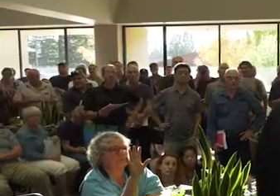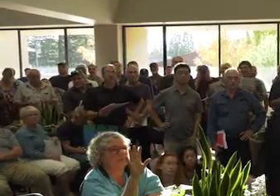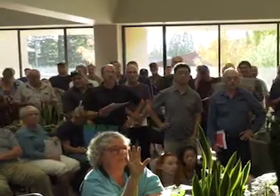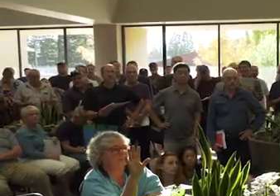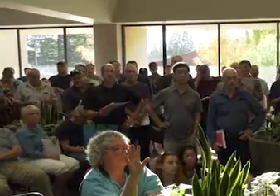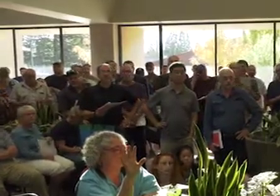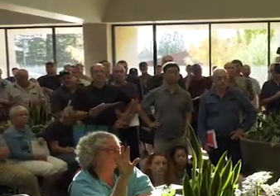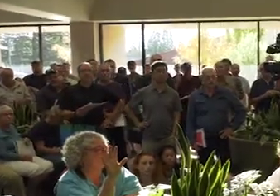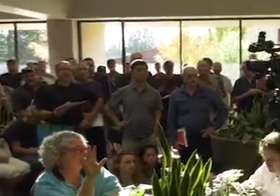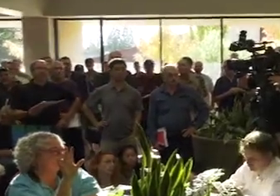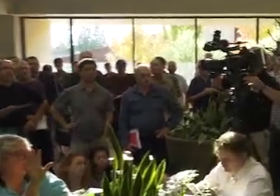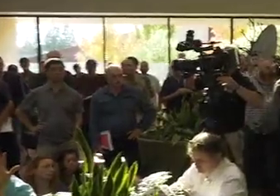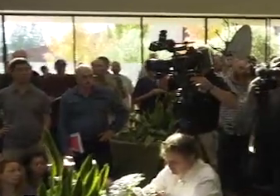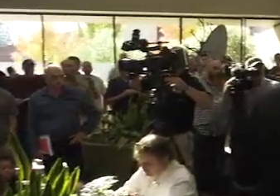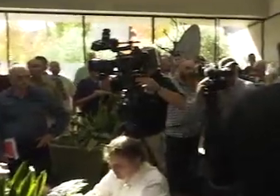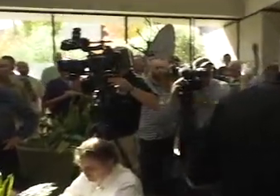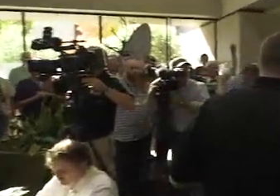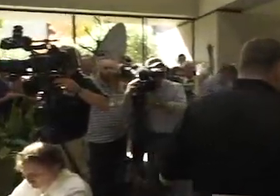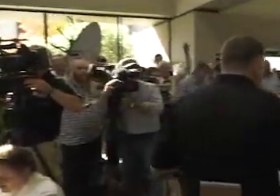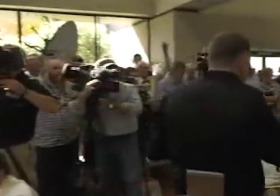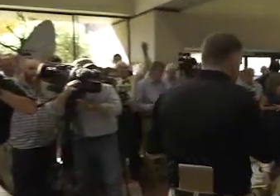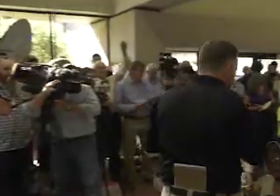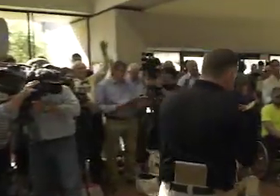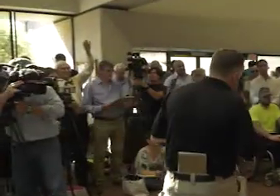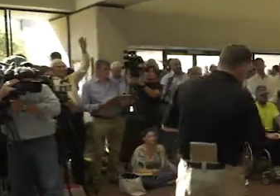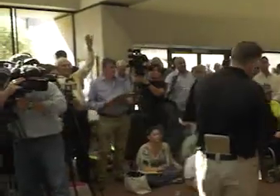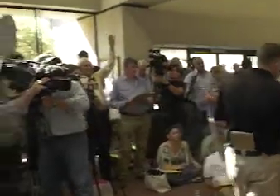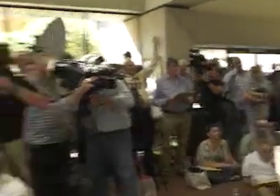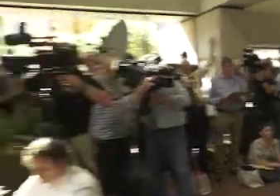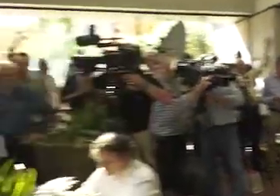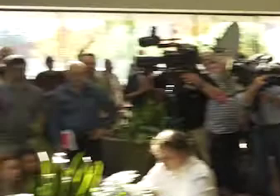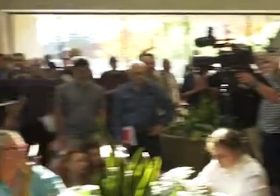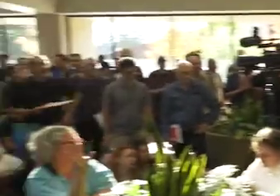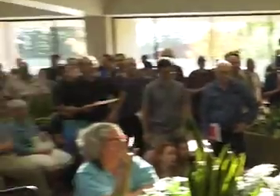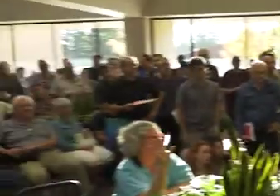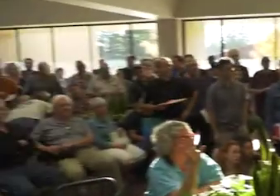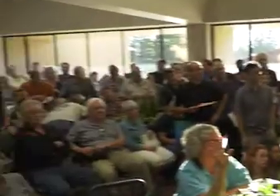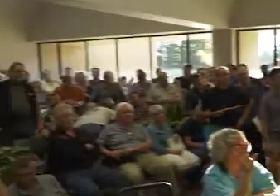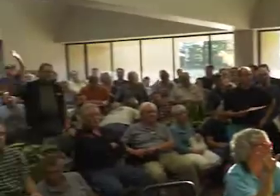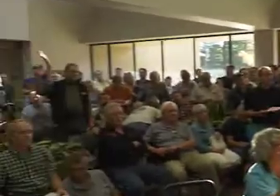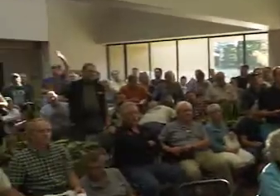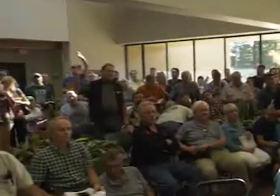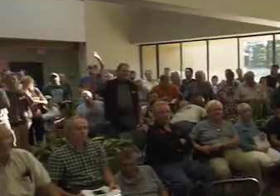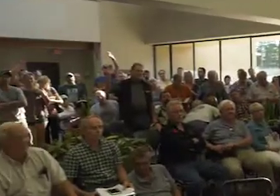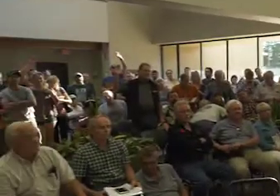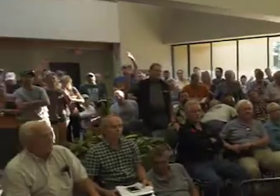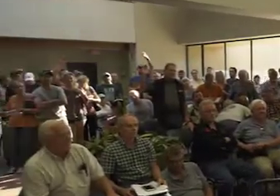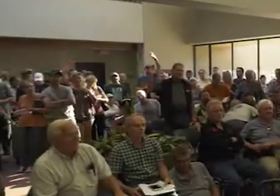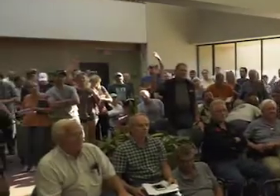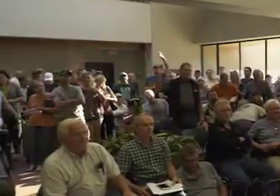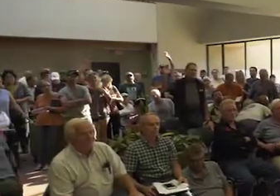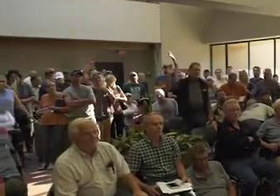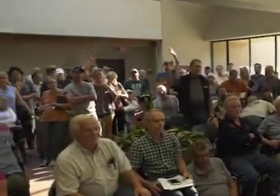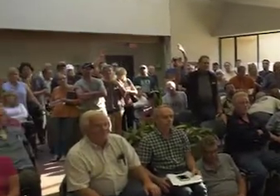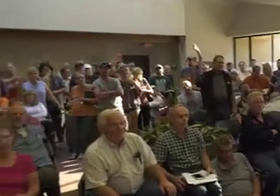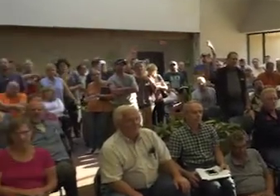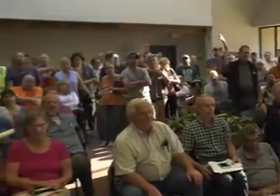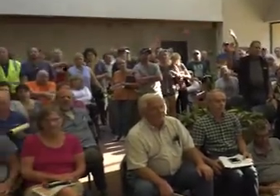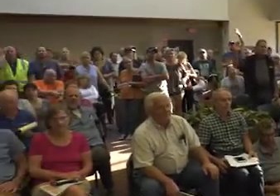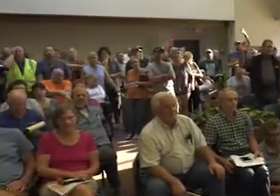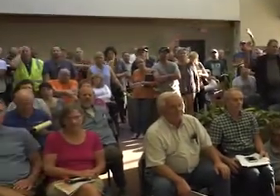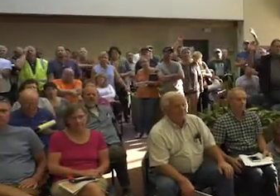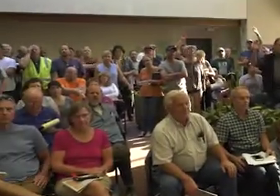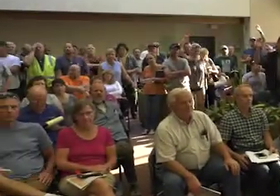contractor, actually, it's Army Corps. Eric, can you come back here so the media can get you? So the question was the contractor that will be